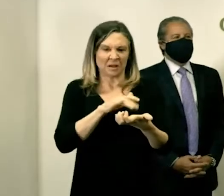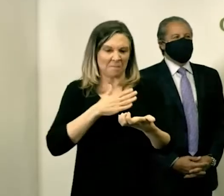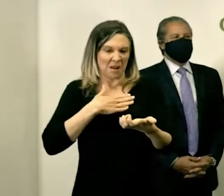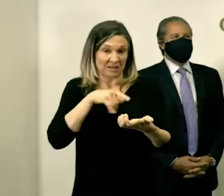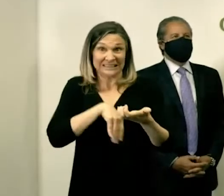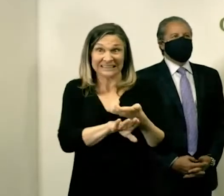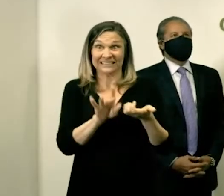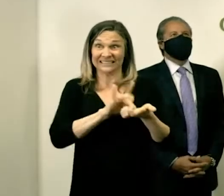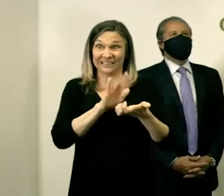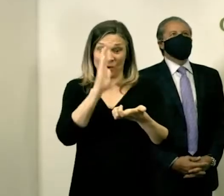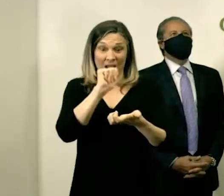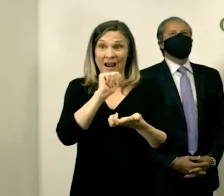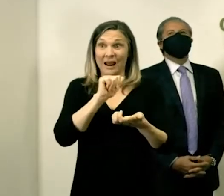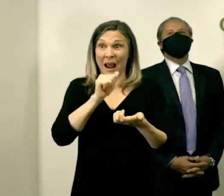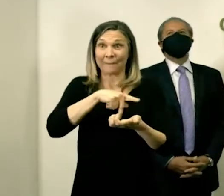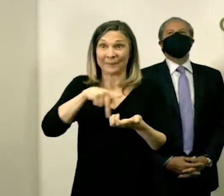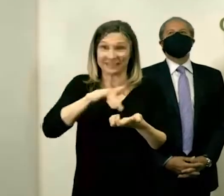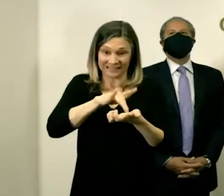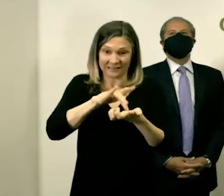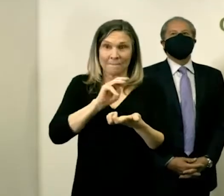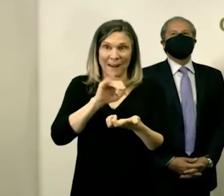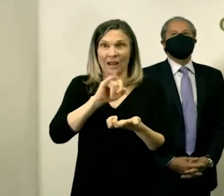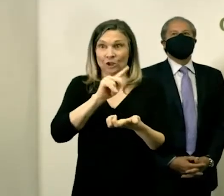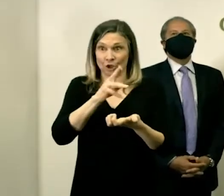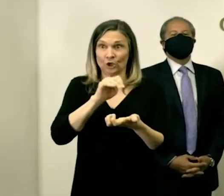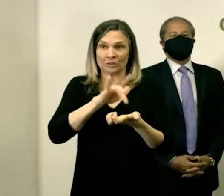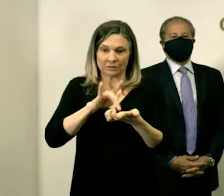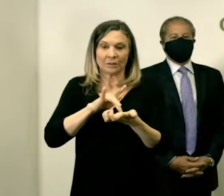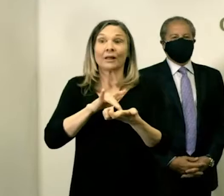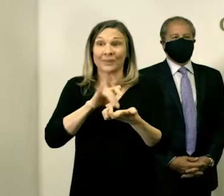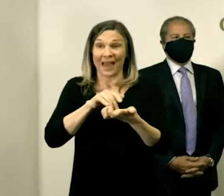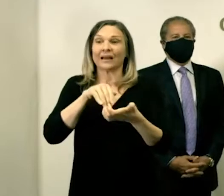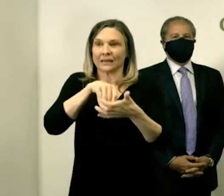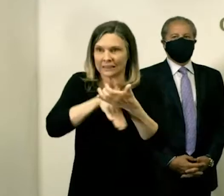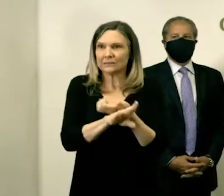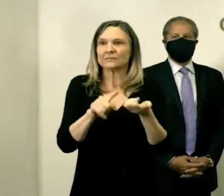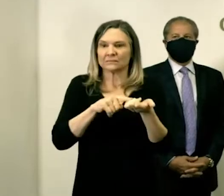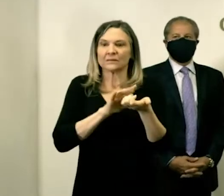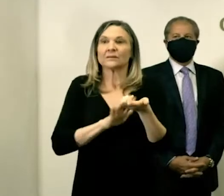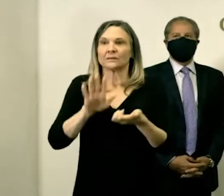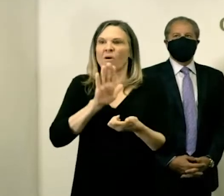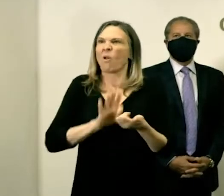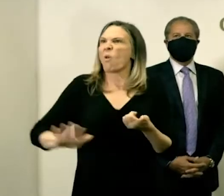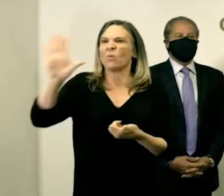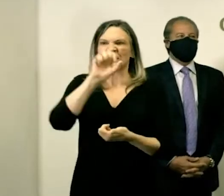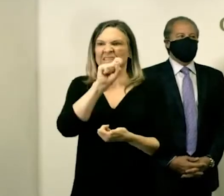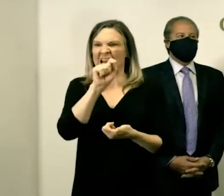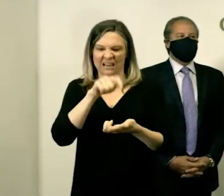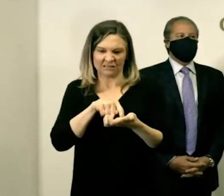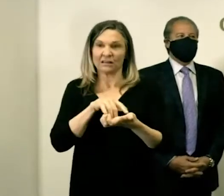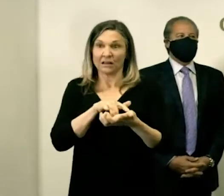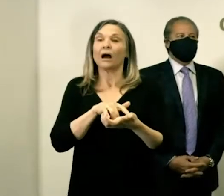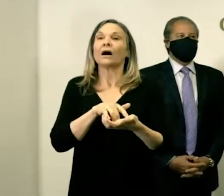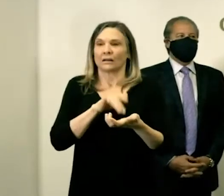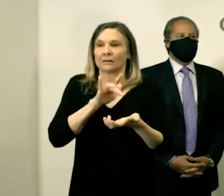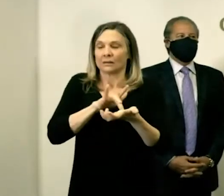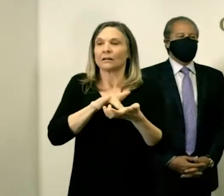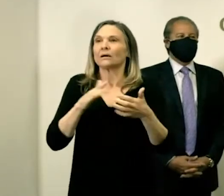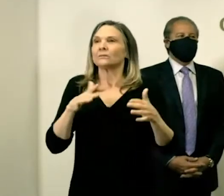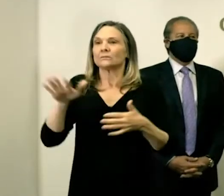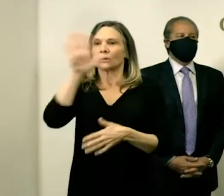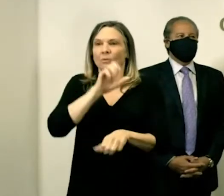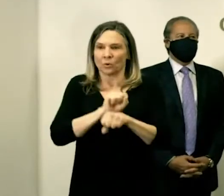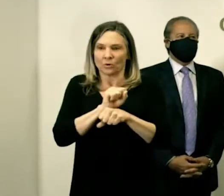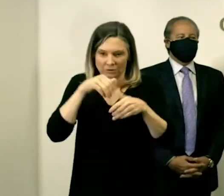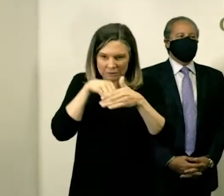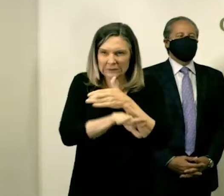we are now working with providers all up and down the state to prepare for a surge of